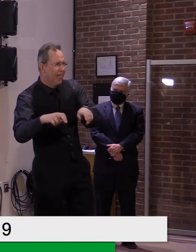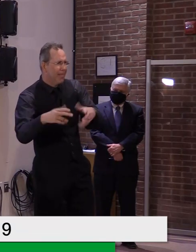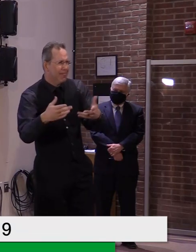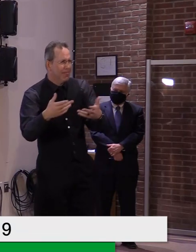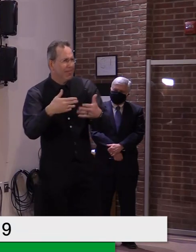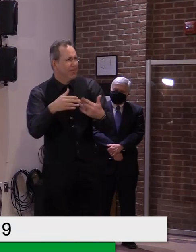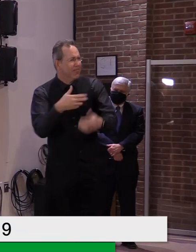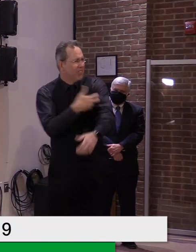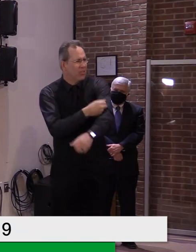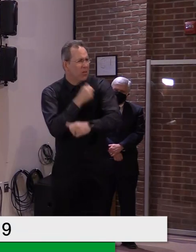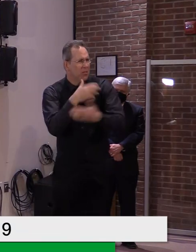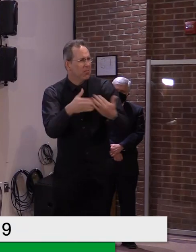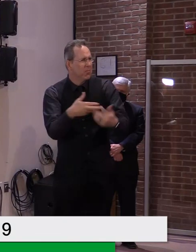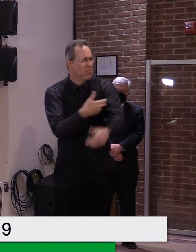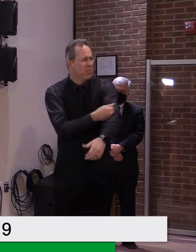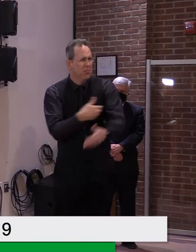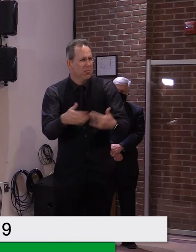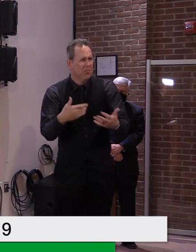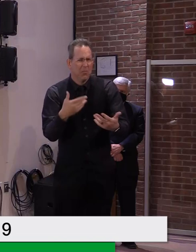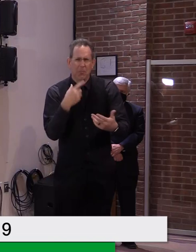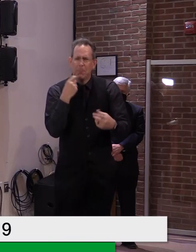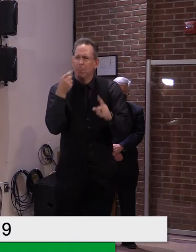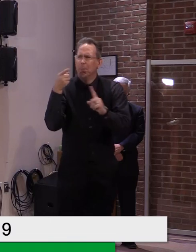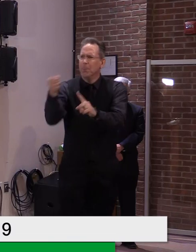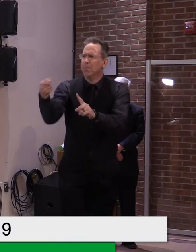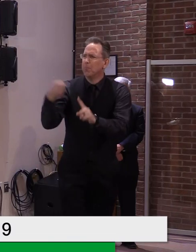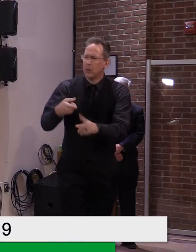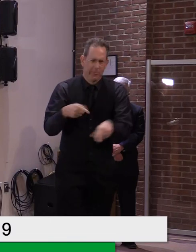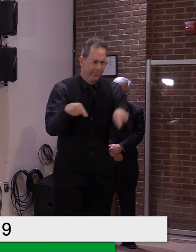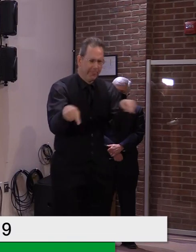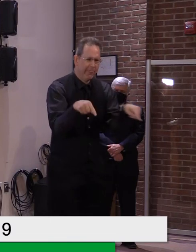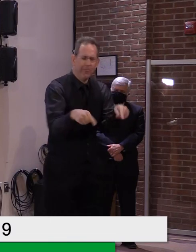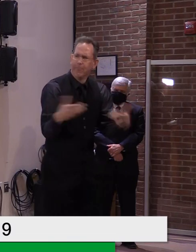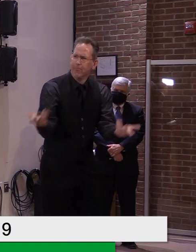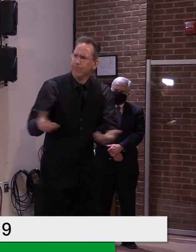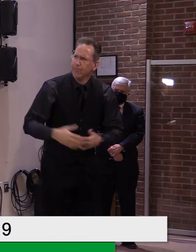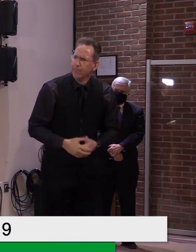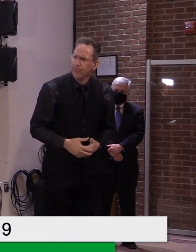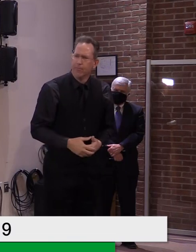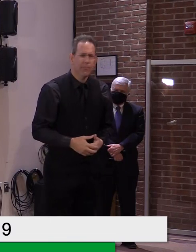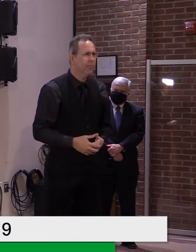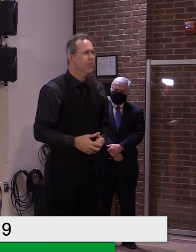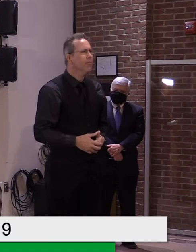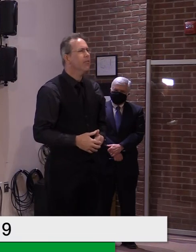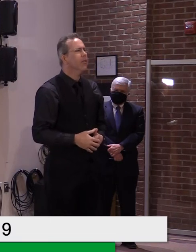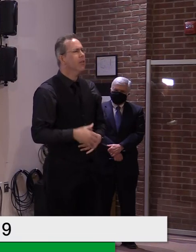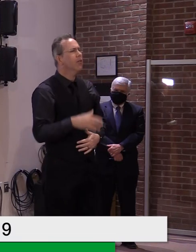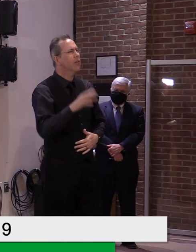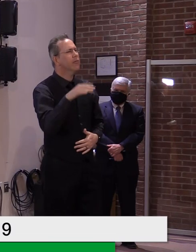that determination, and it just pertained to schools, not to other establishments.